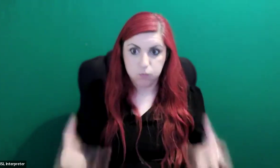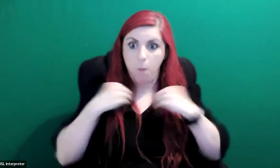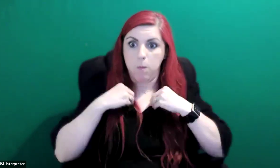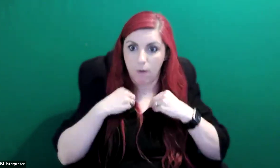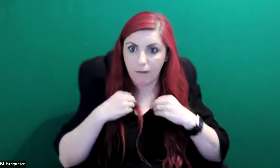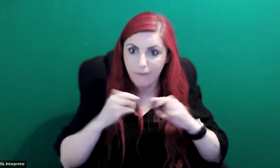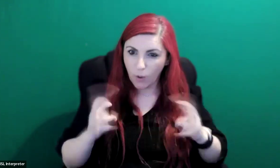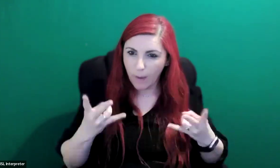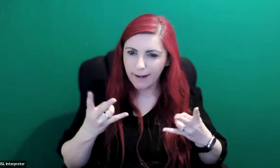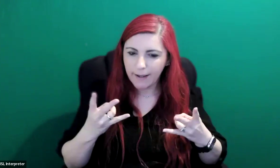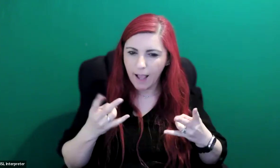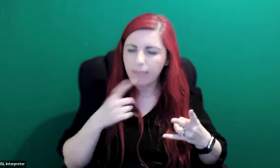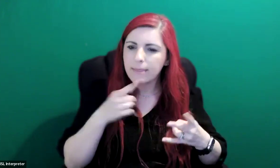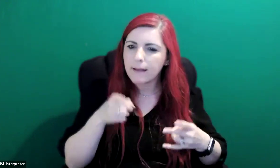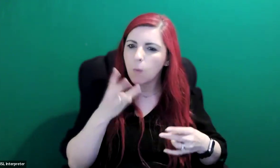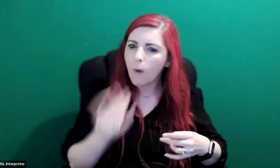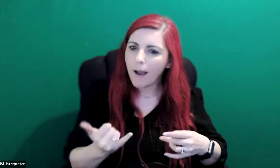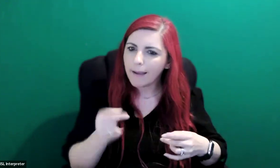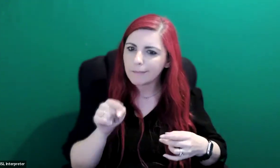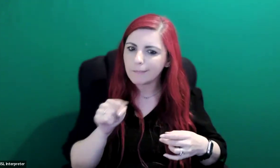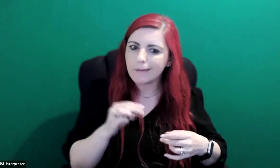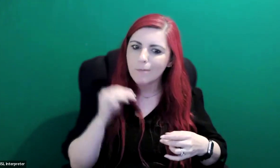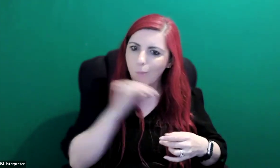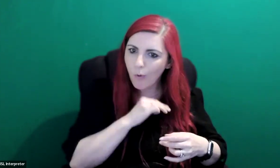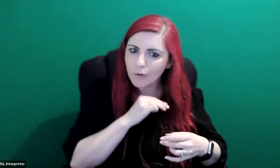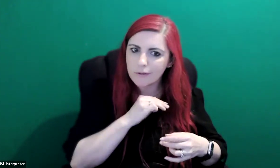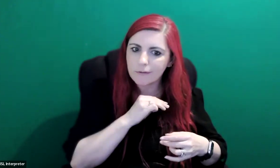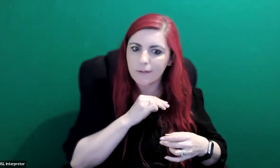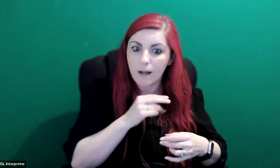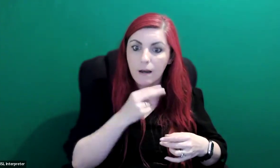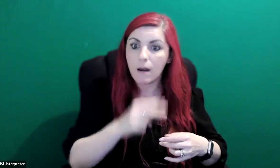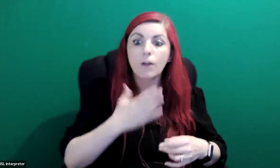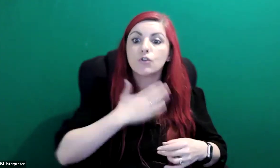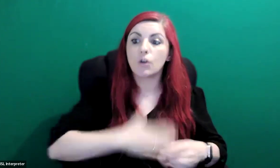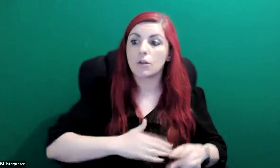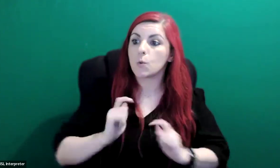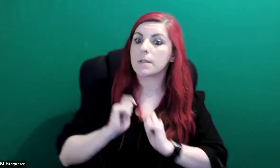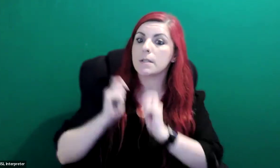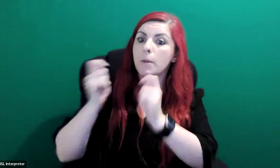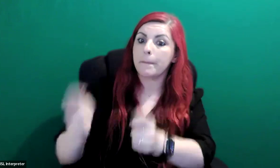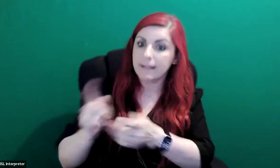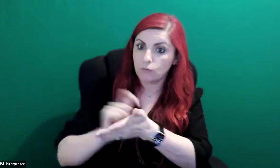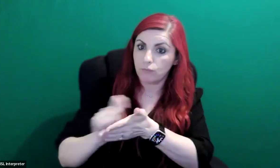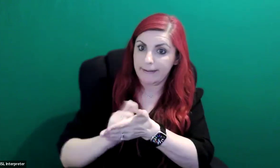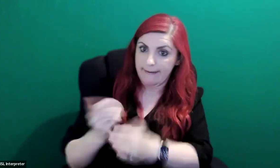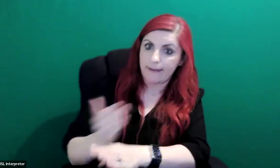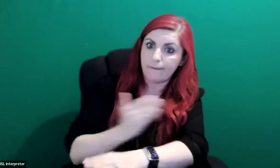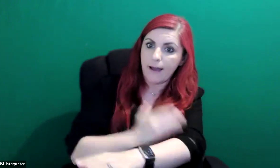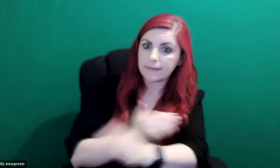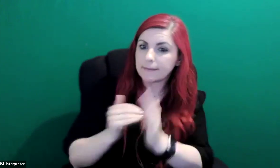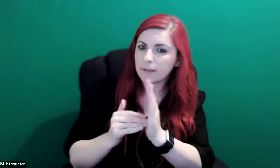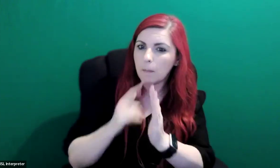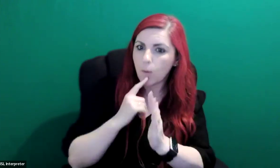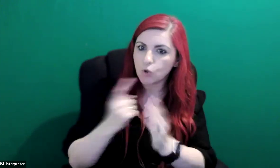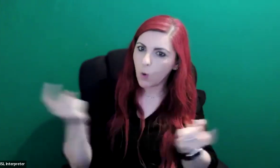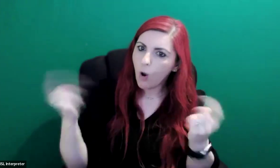in. And that's why it is important not only to send a written submission, but also to come